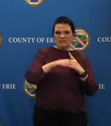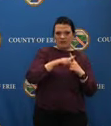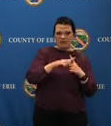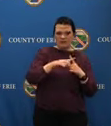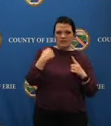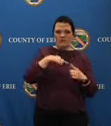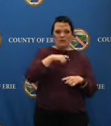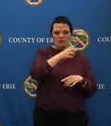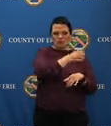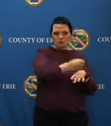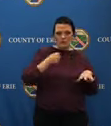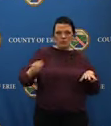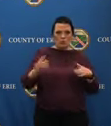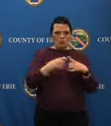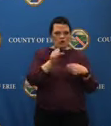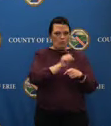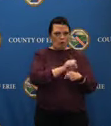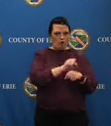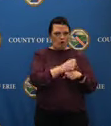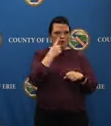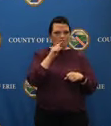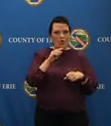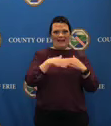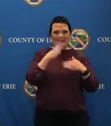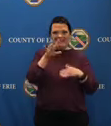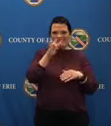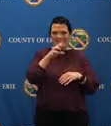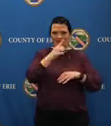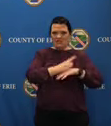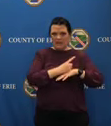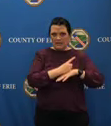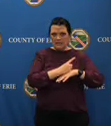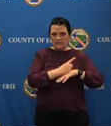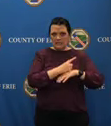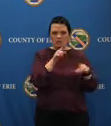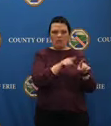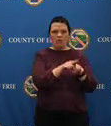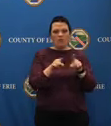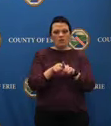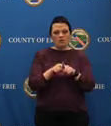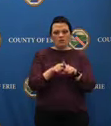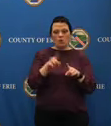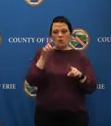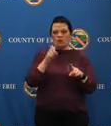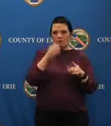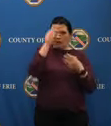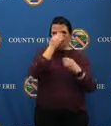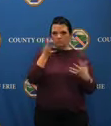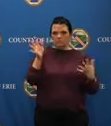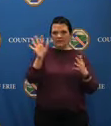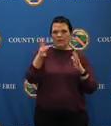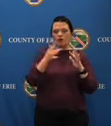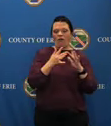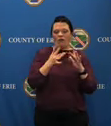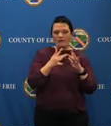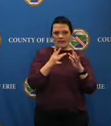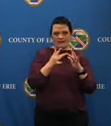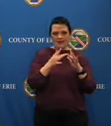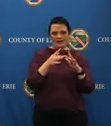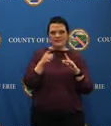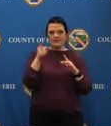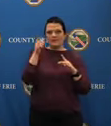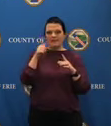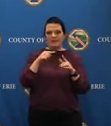to remove them from the workforce for at least 7 days. Also, they have to alert their contacts and they have to